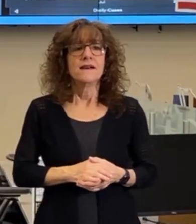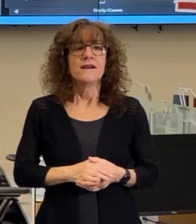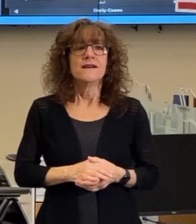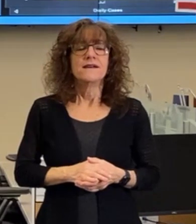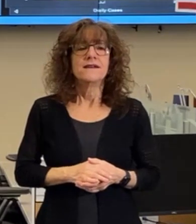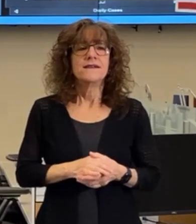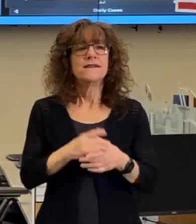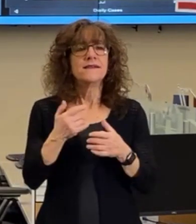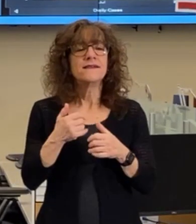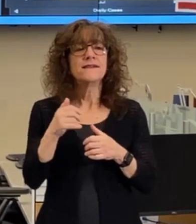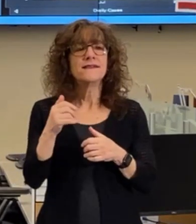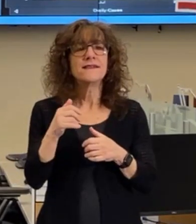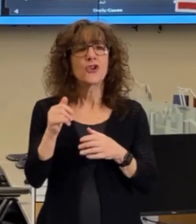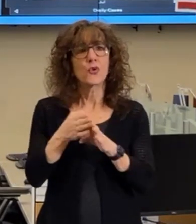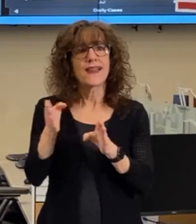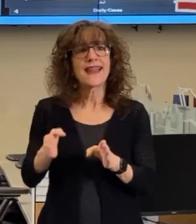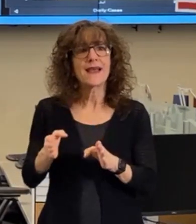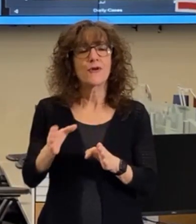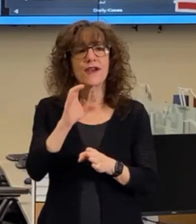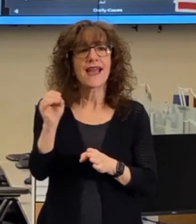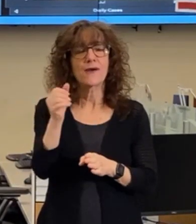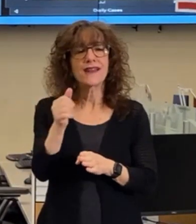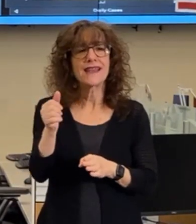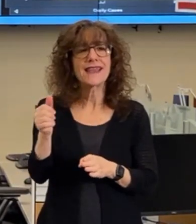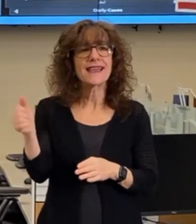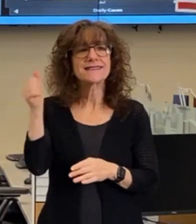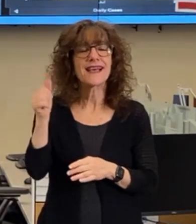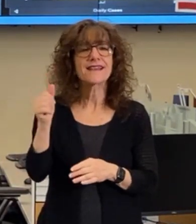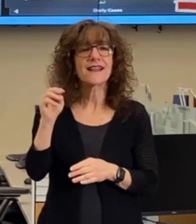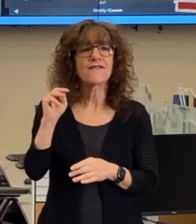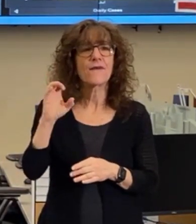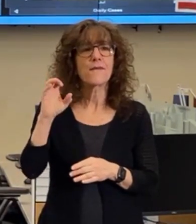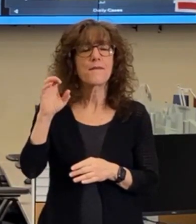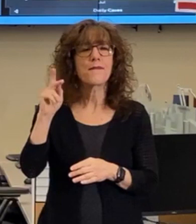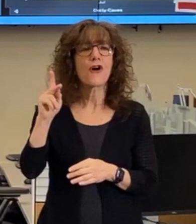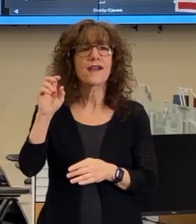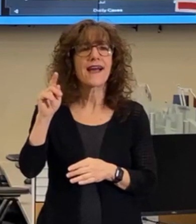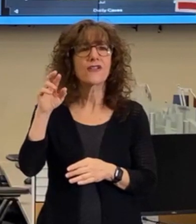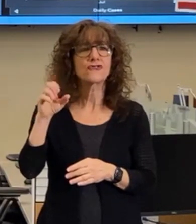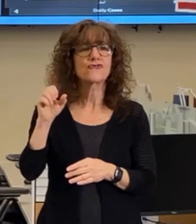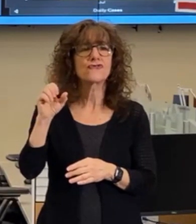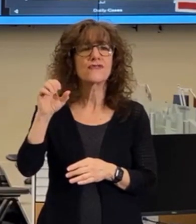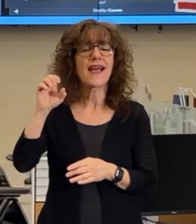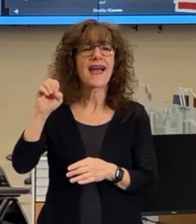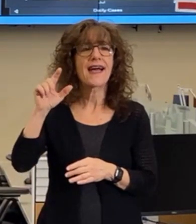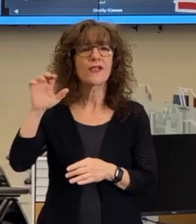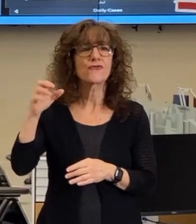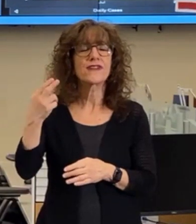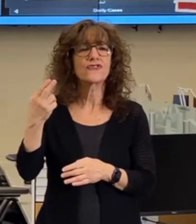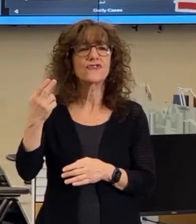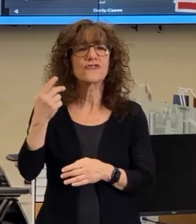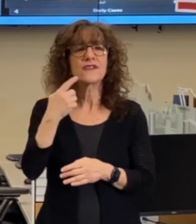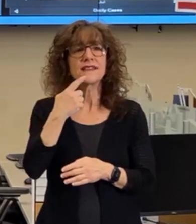Further along that line, your neighbor, county executive Mark Alfred, was quoted as saying that it's a serious mistake that the governor made an executive